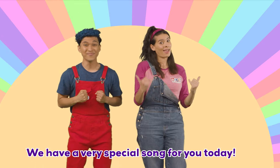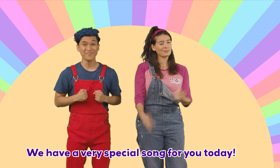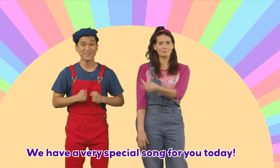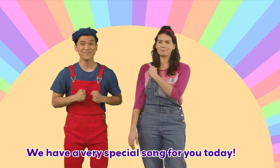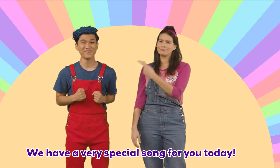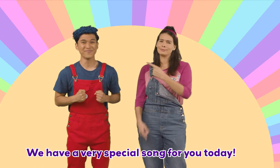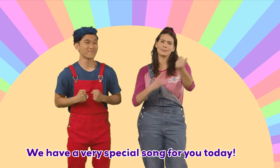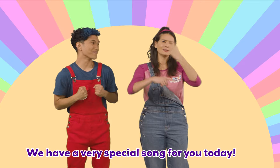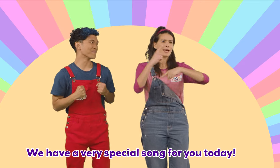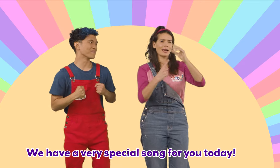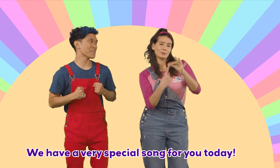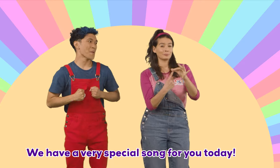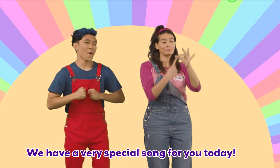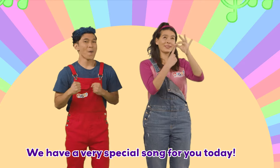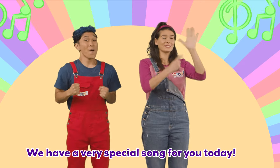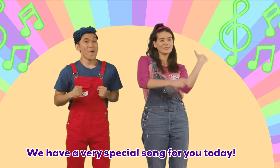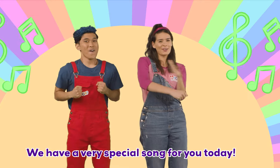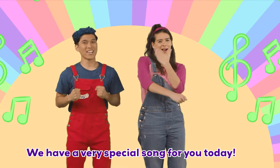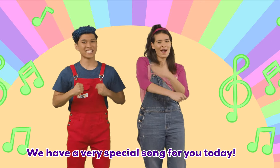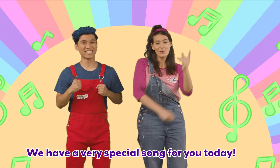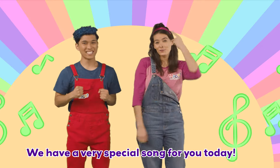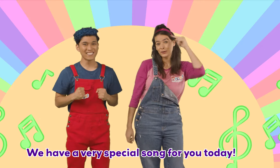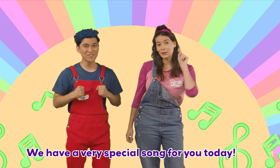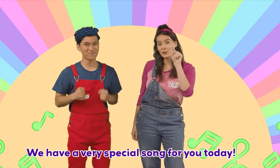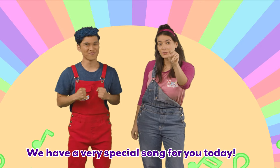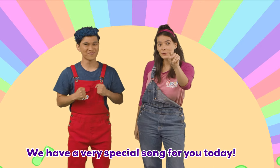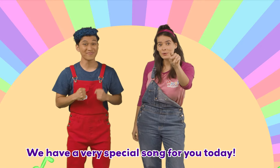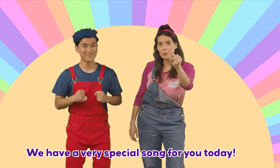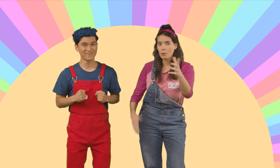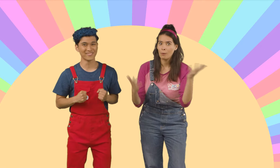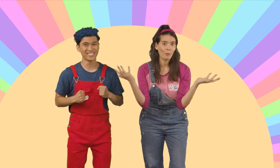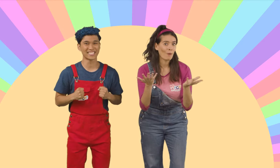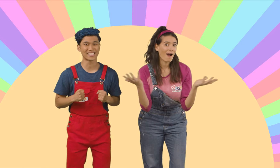We have a very special song for you today.